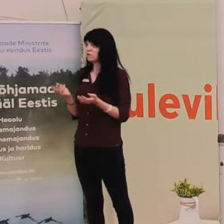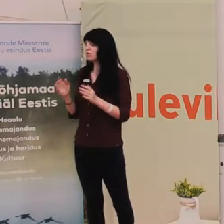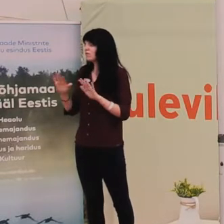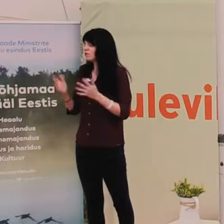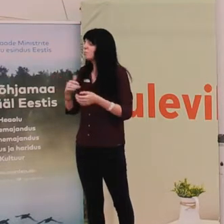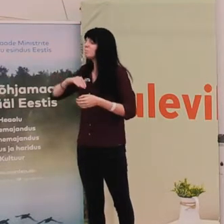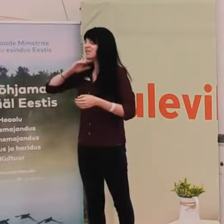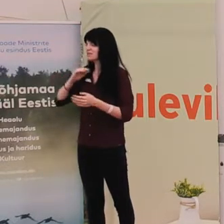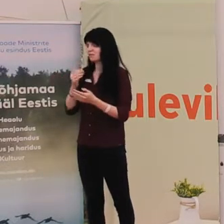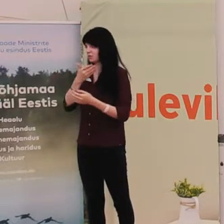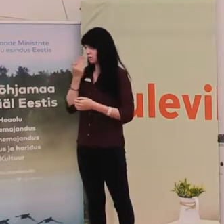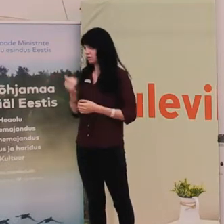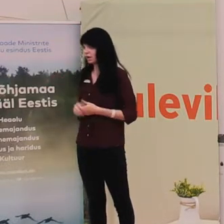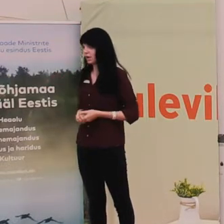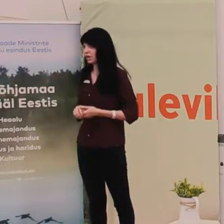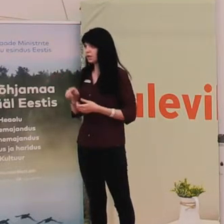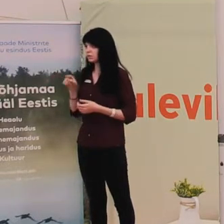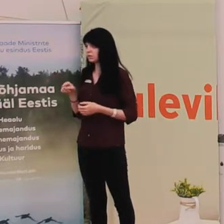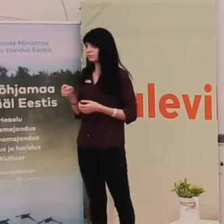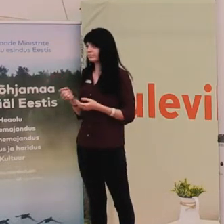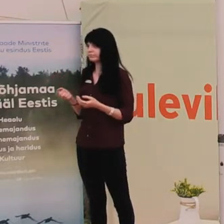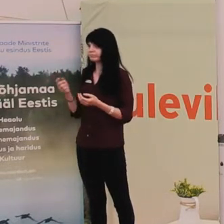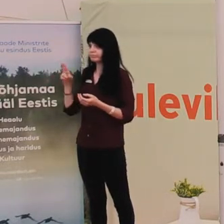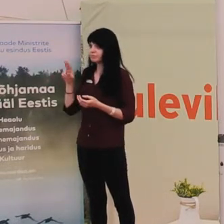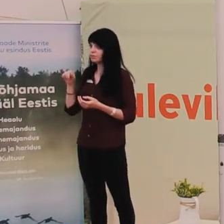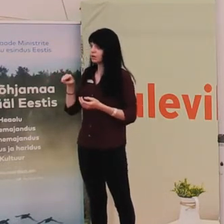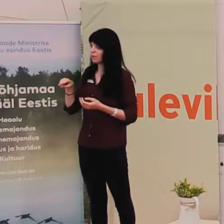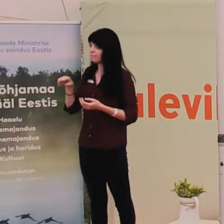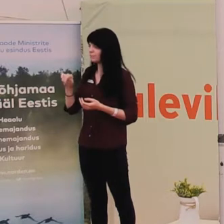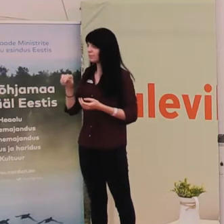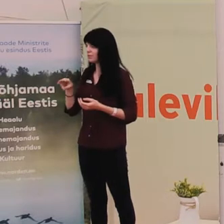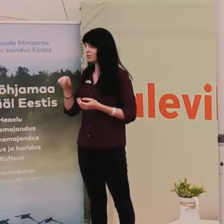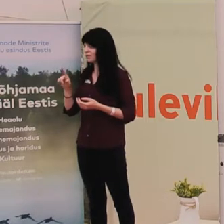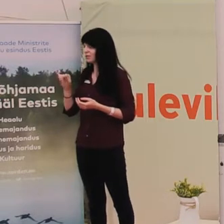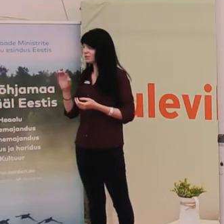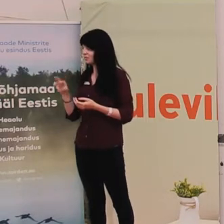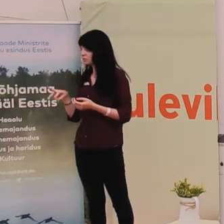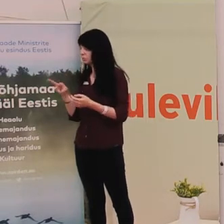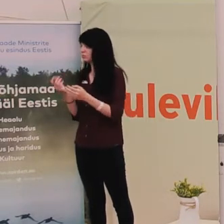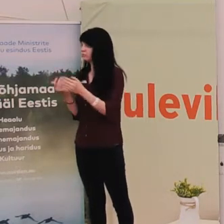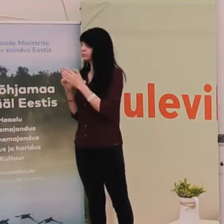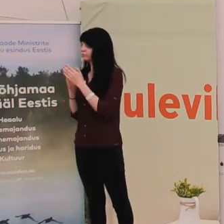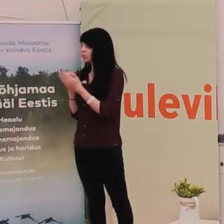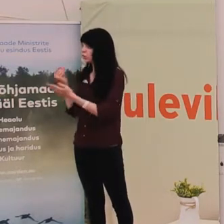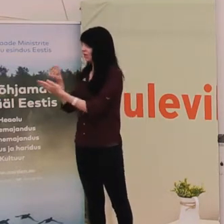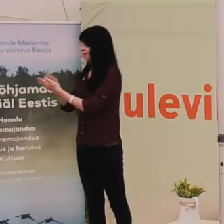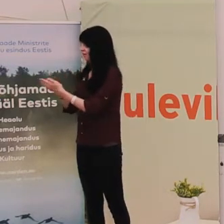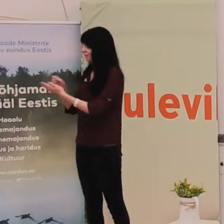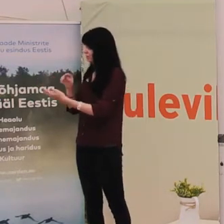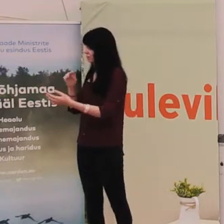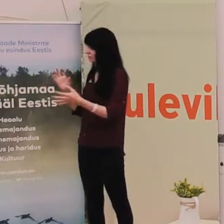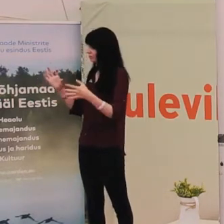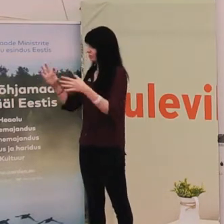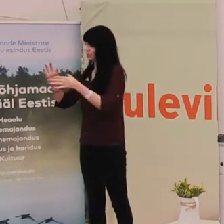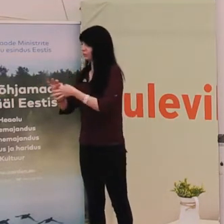Capitalism, how it works is that it reacts to price mechanisms, that if something has a price, then it can